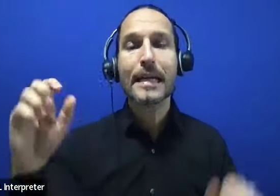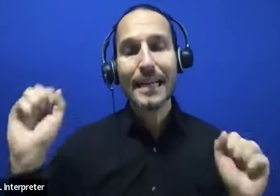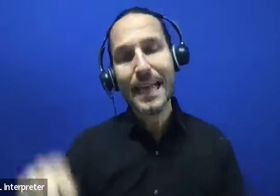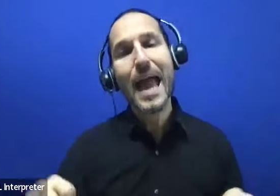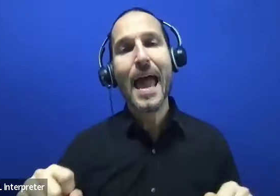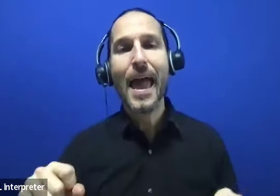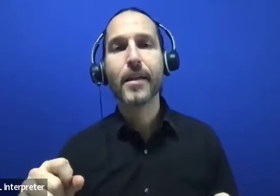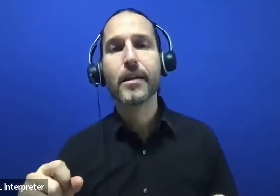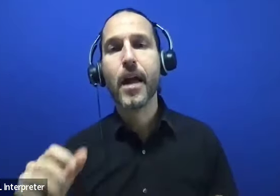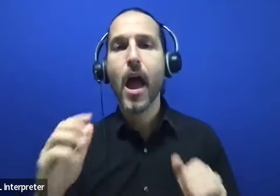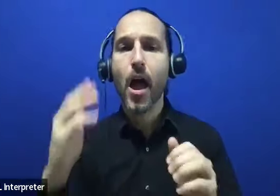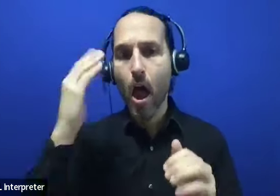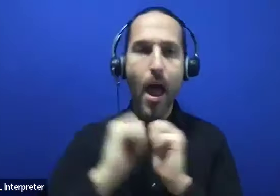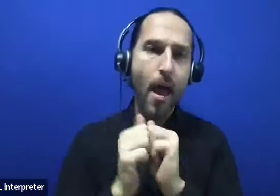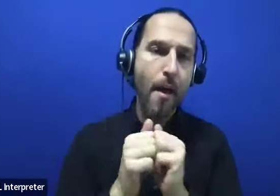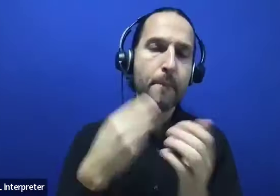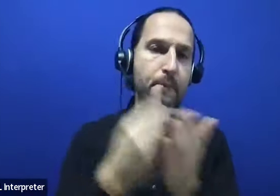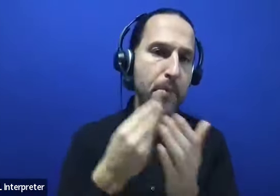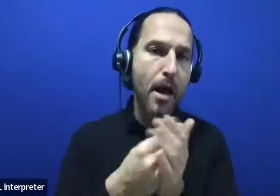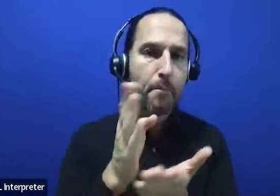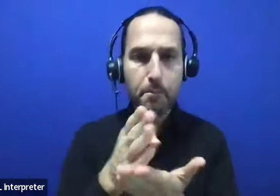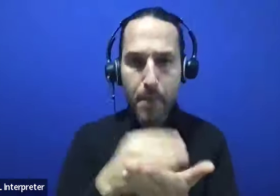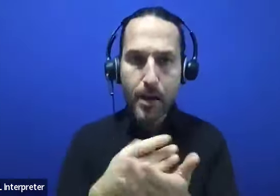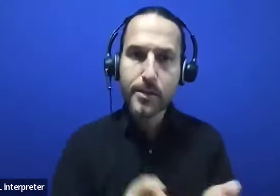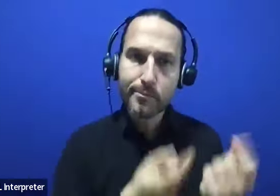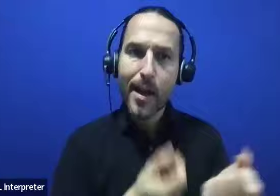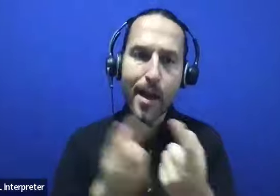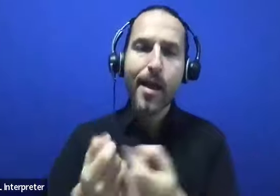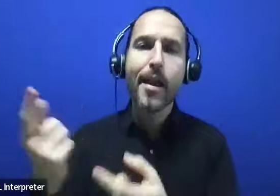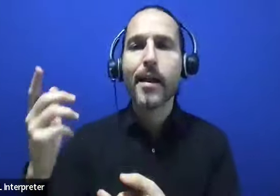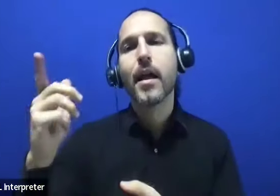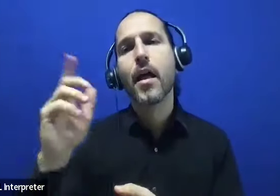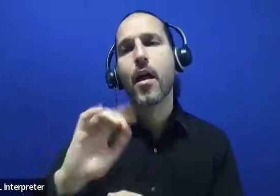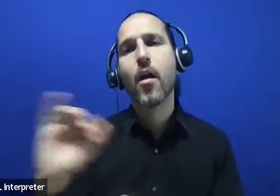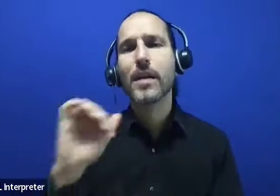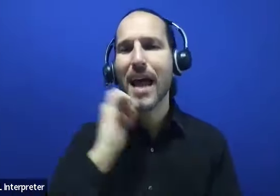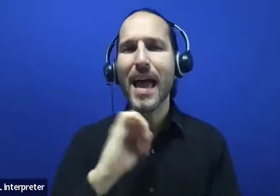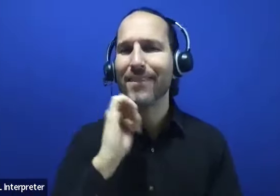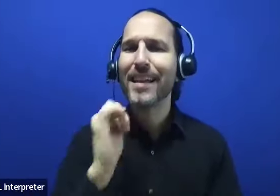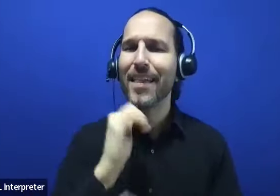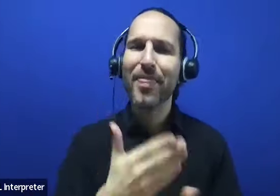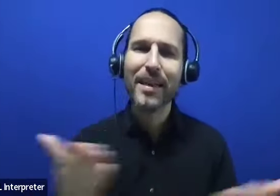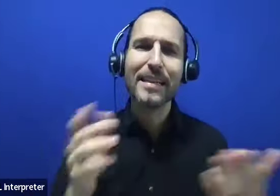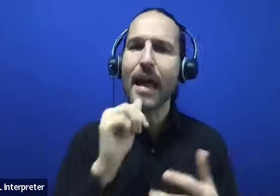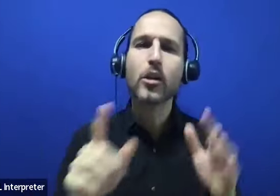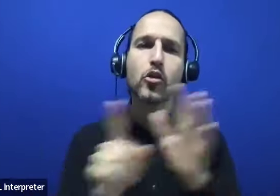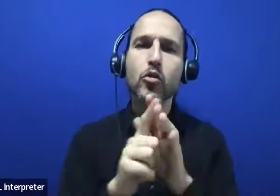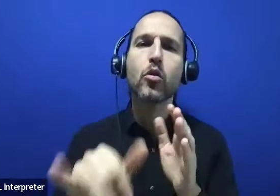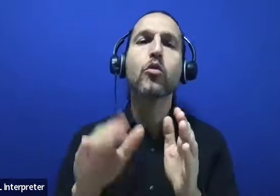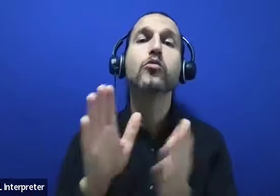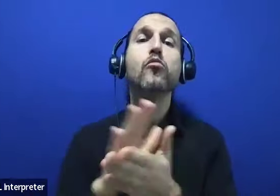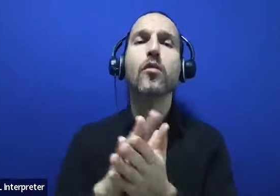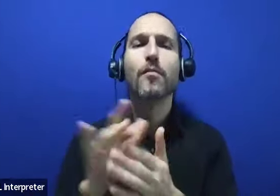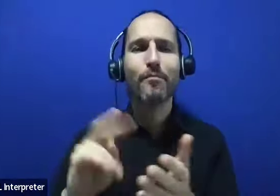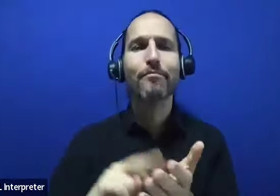managing how to spend money. They're very good with kind of daily tasks that don't show up in school. That's adaptive